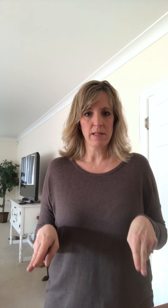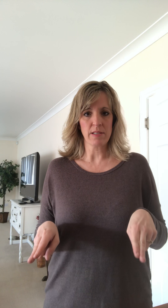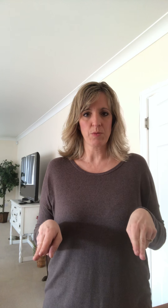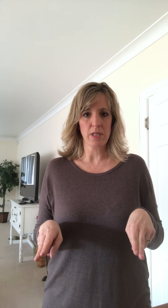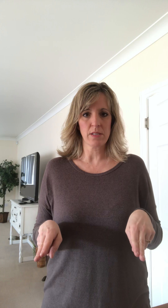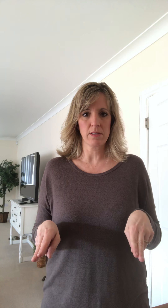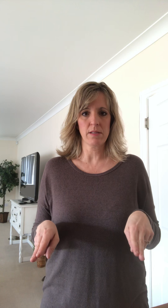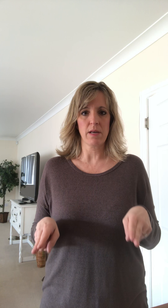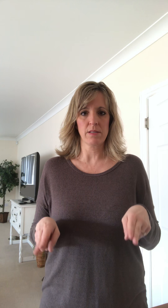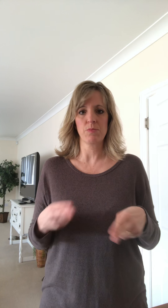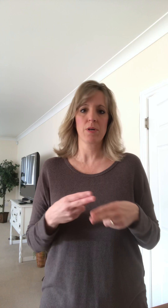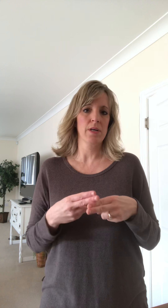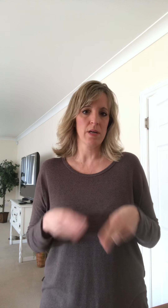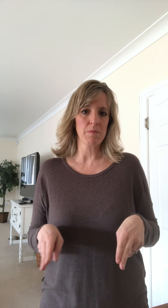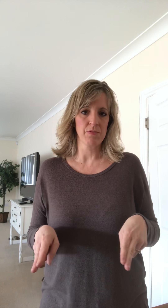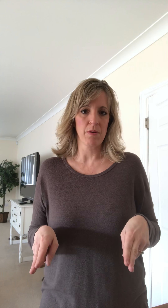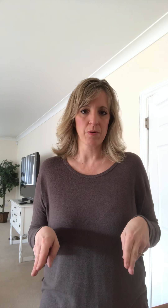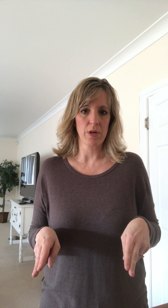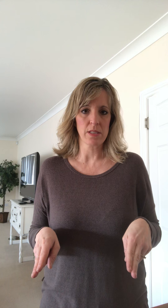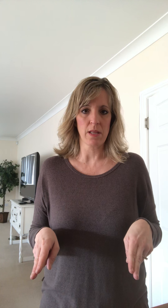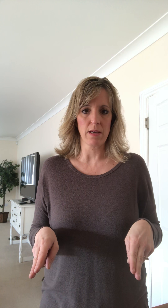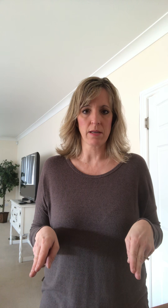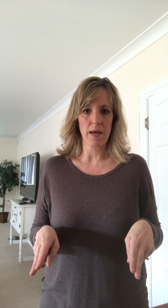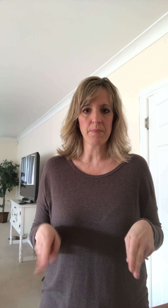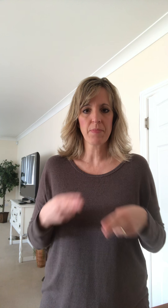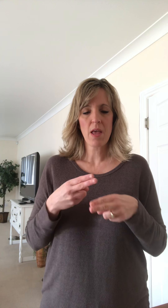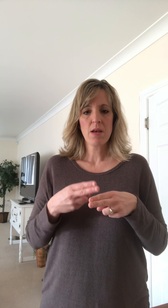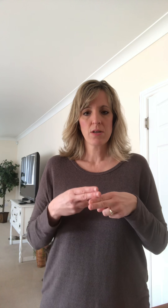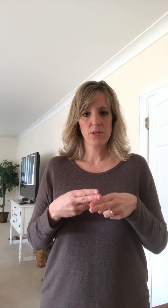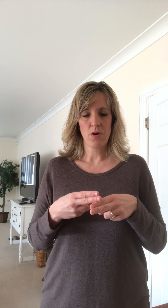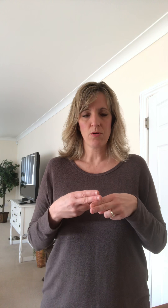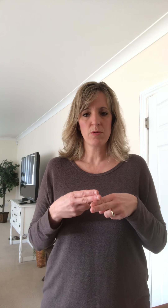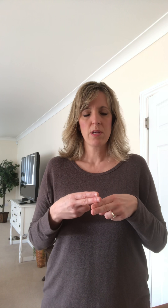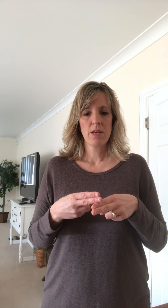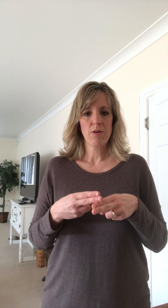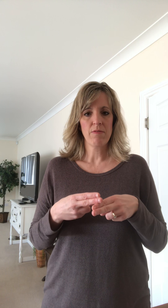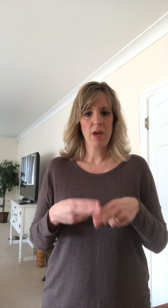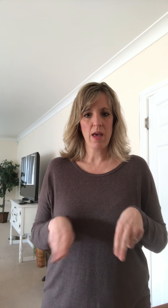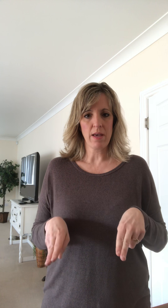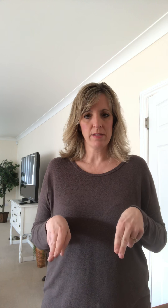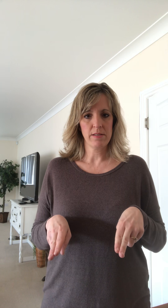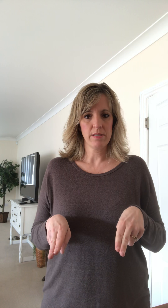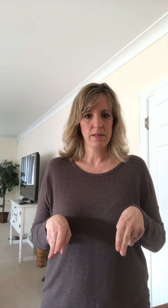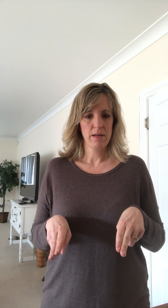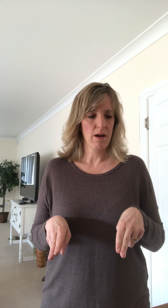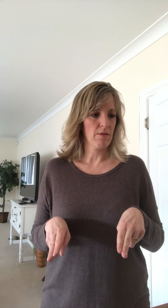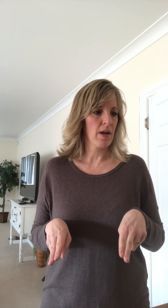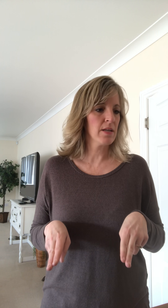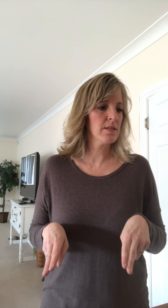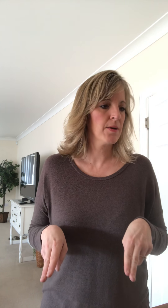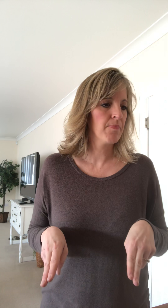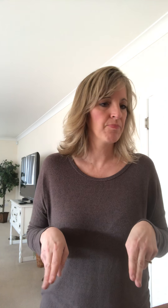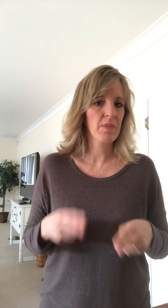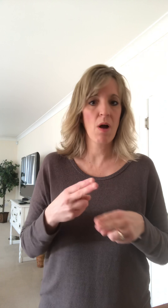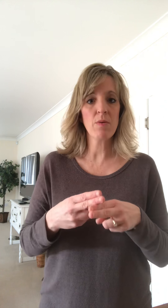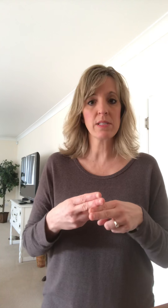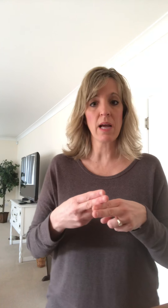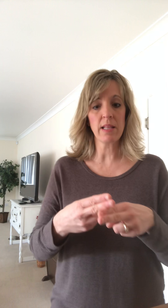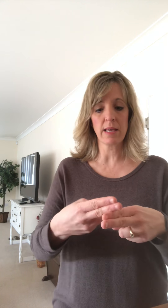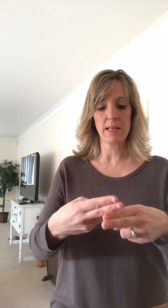That's where it comes from, or what it's like, okay? So you have eggs, all right? Oh, it's kind of like the